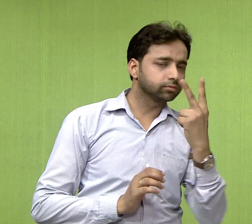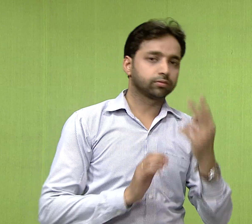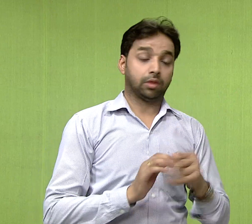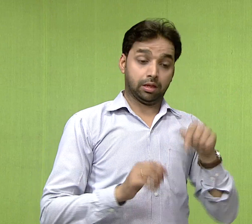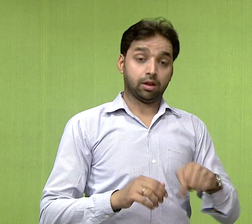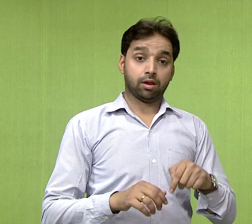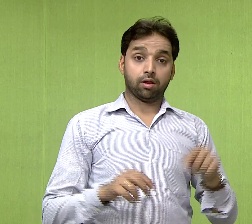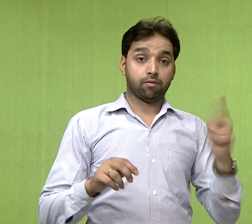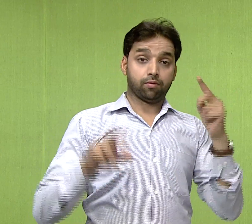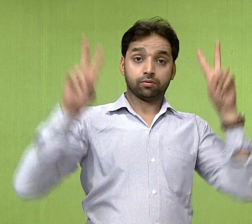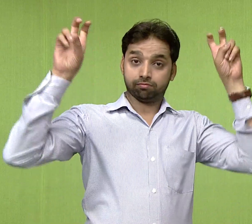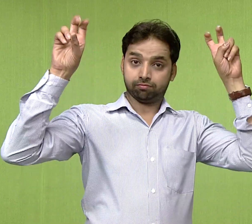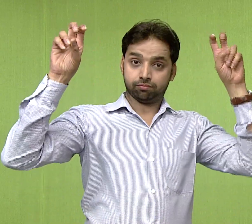In our chapter 1,